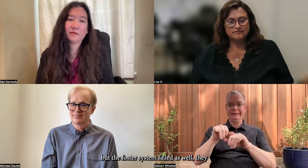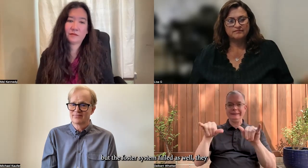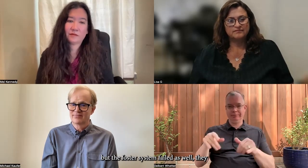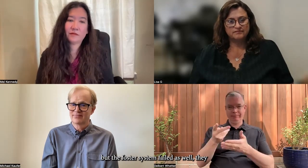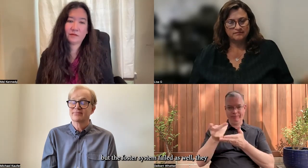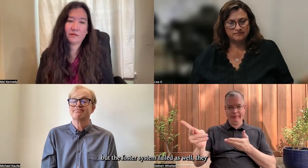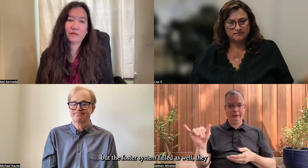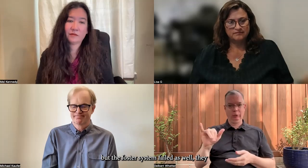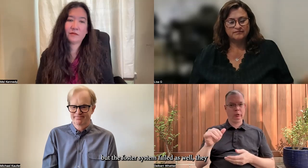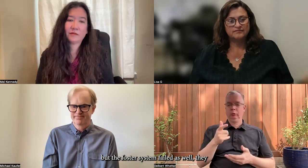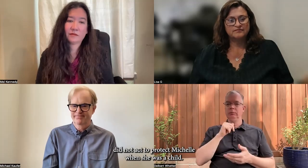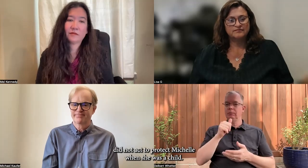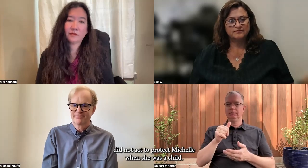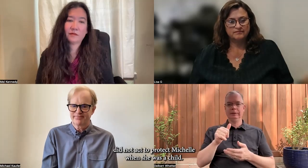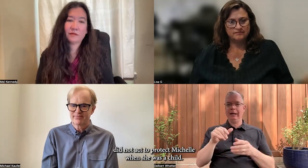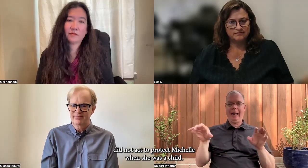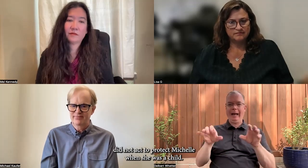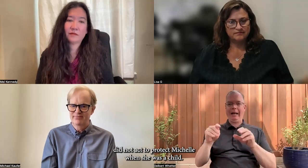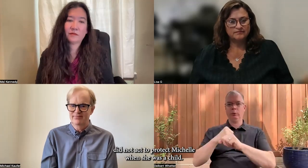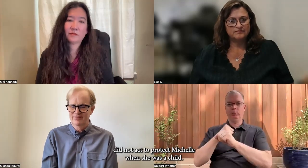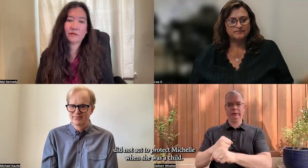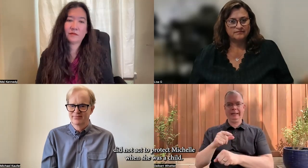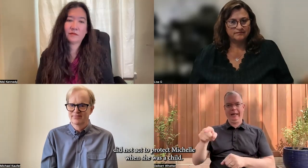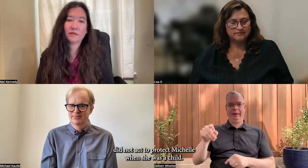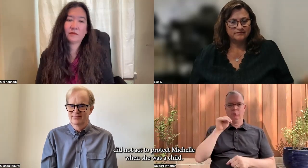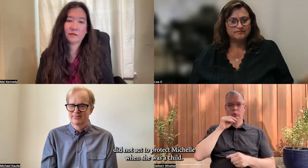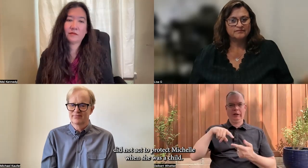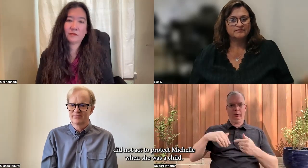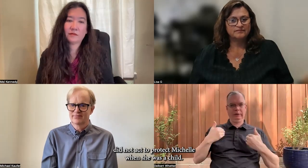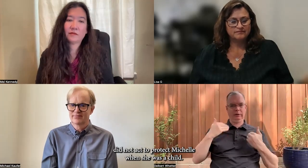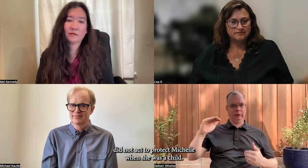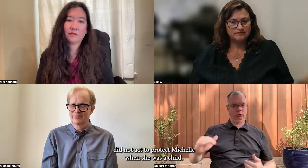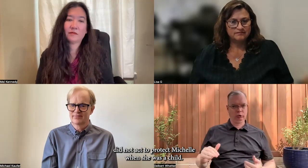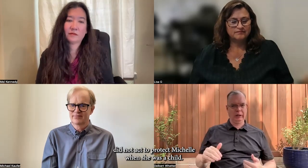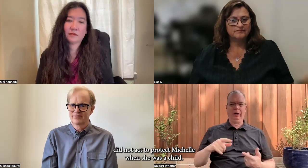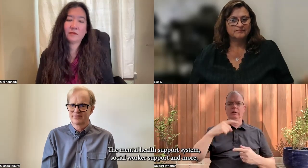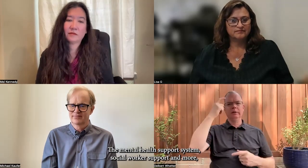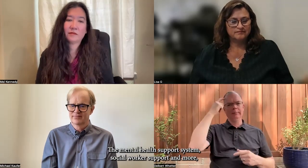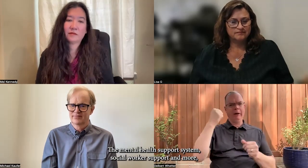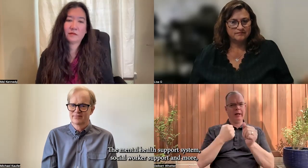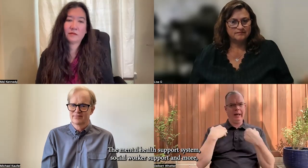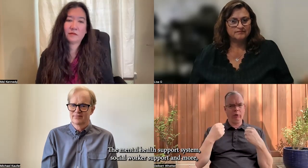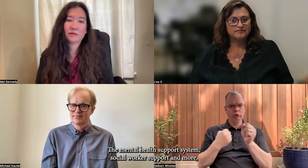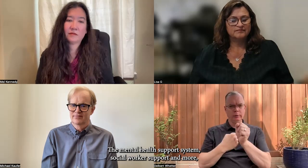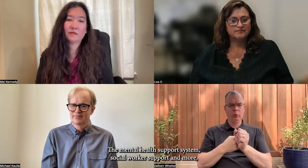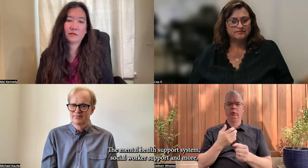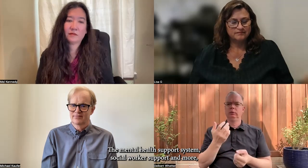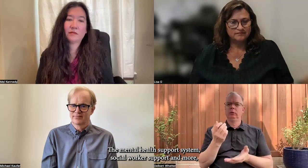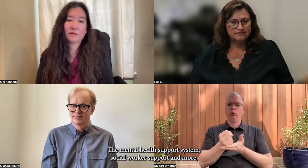well. They did not act to protect Michelle when she was a child. The mental health support system, social